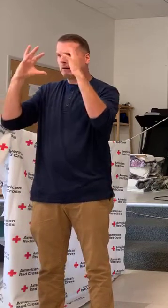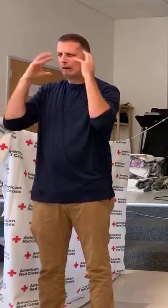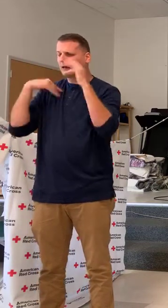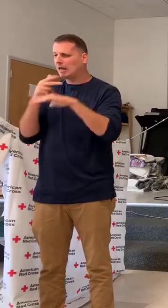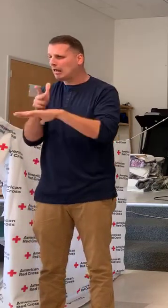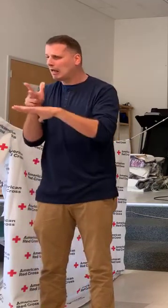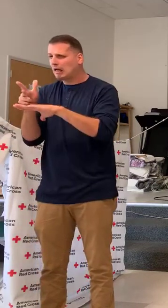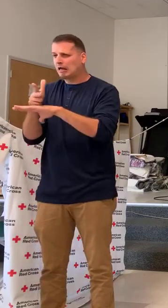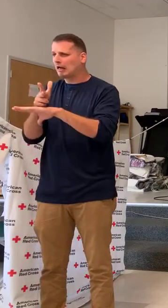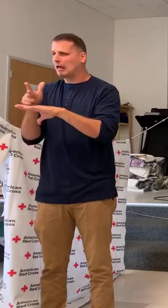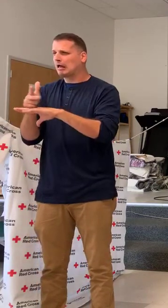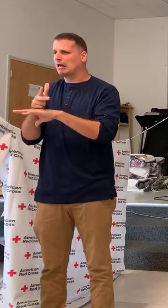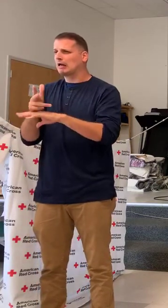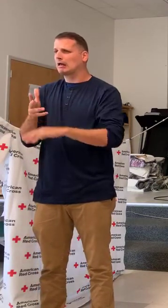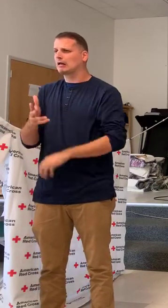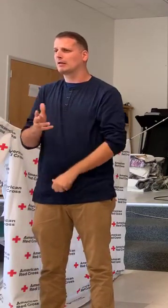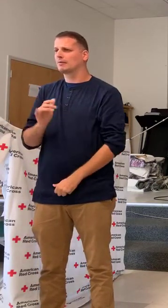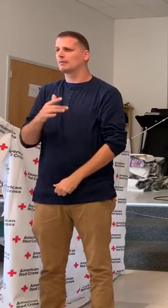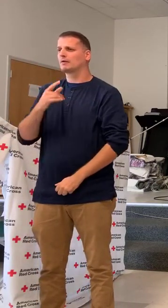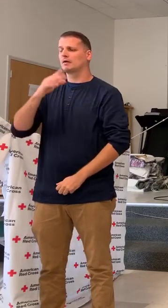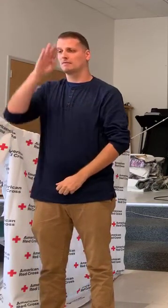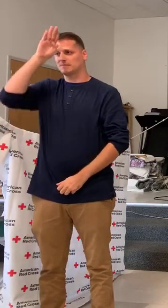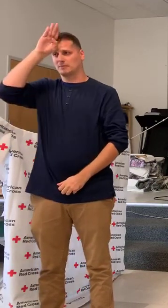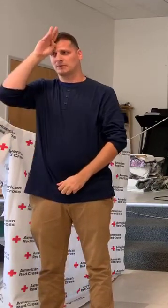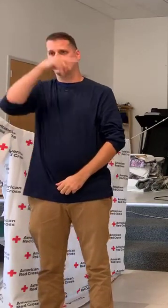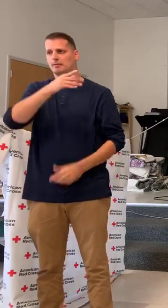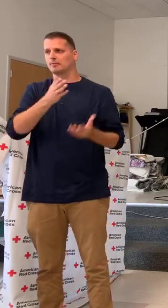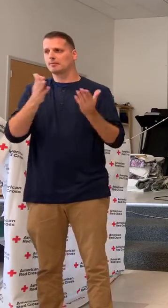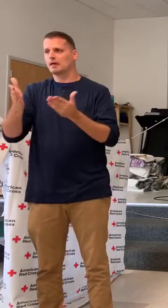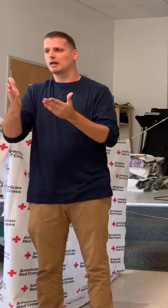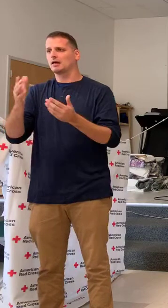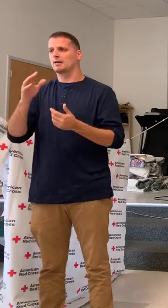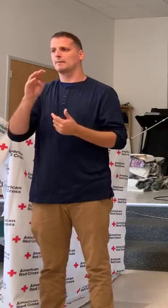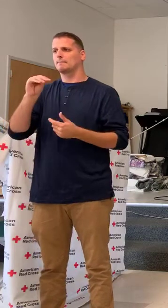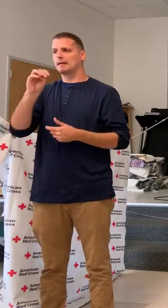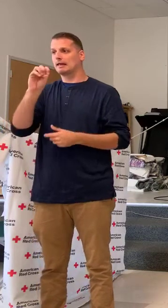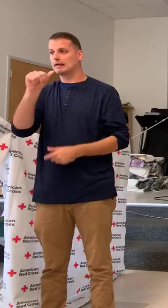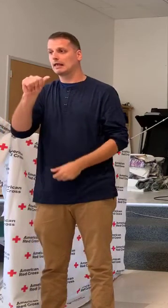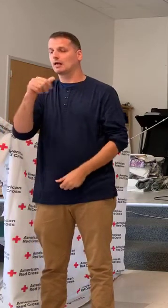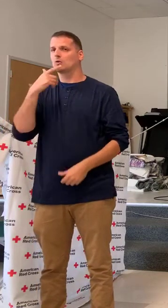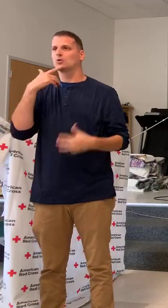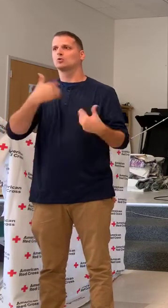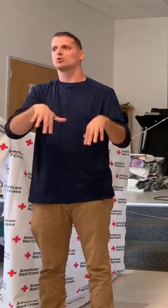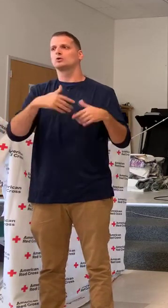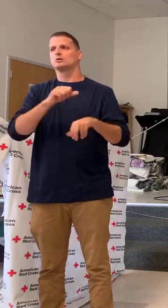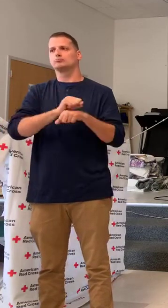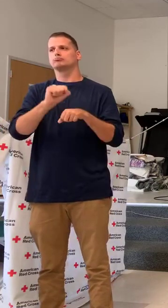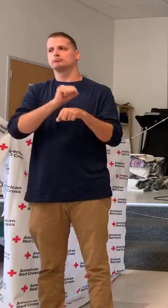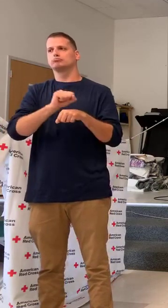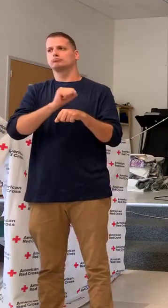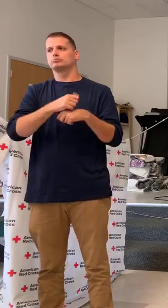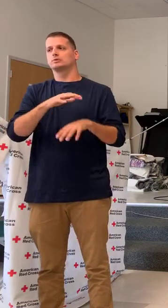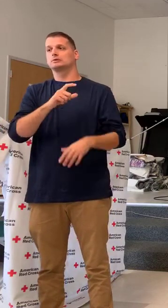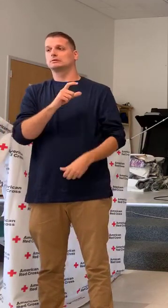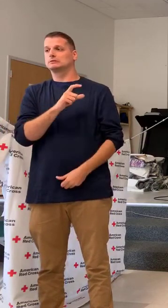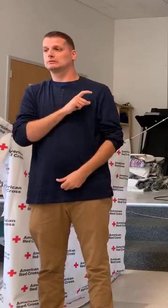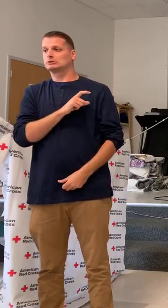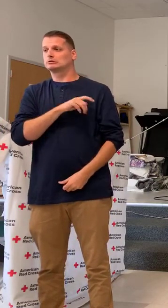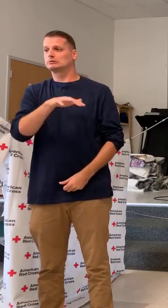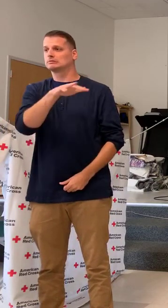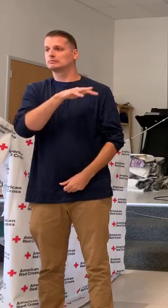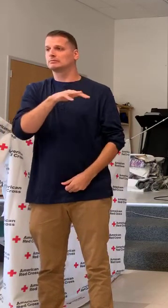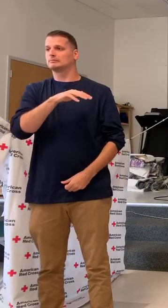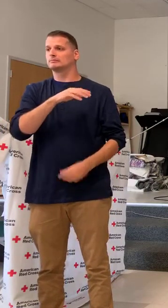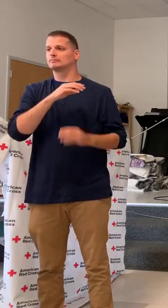crews out there and MEA who are doing a hell of a job, the troopers, but they will have no protection.